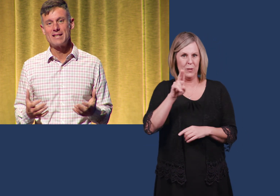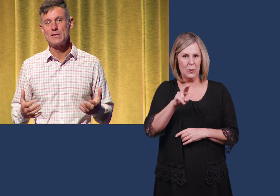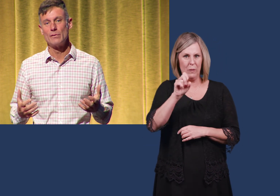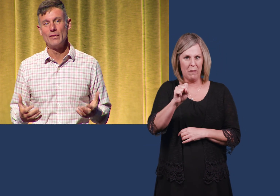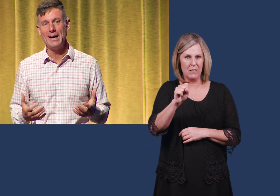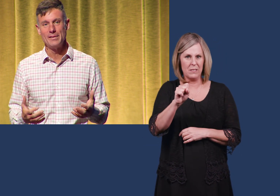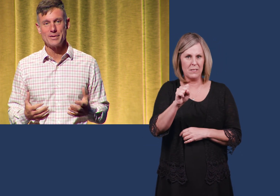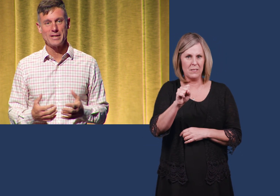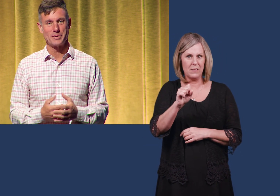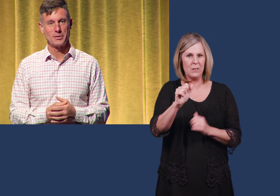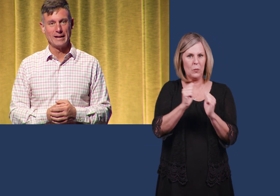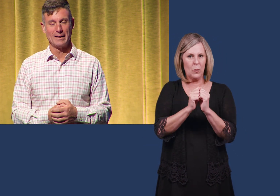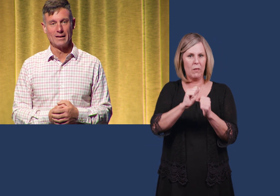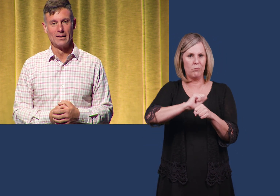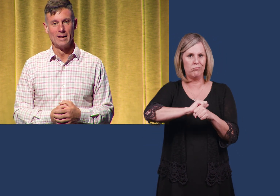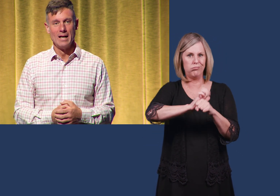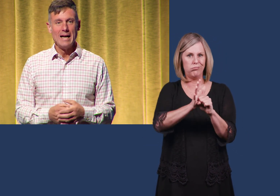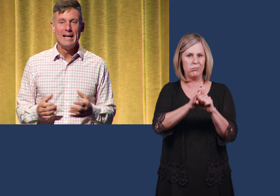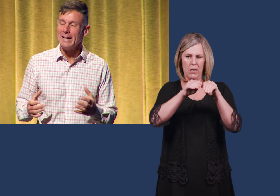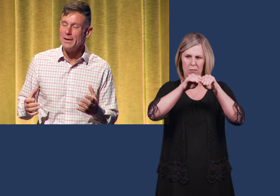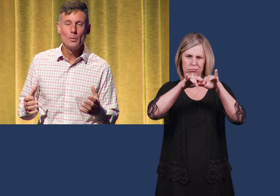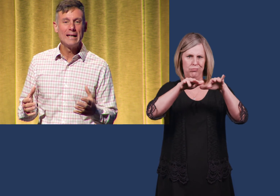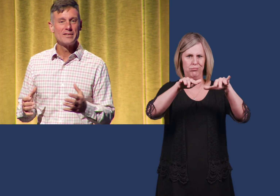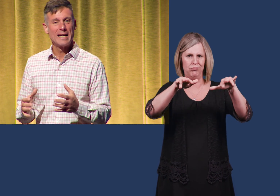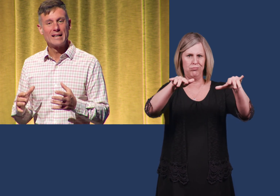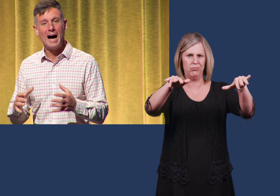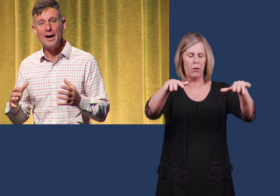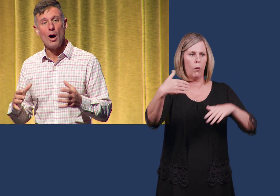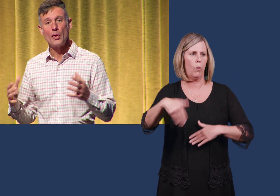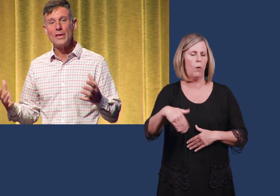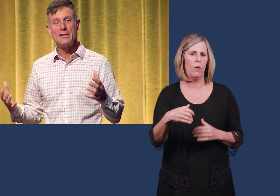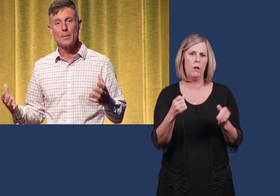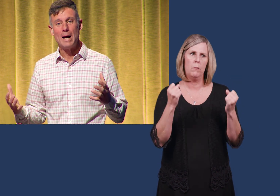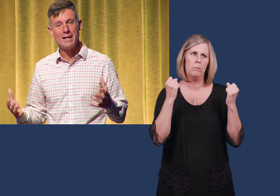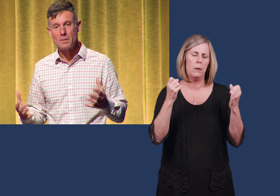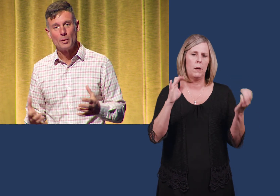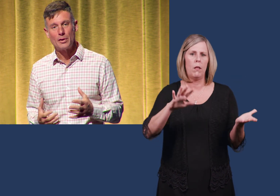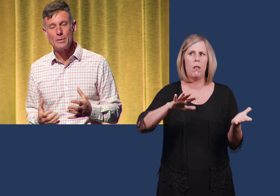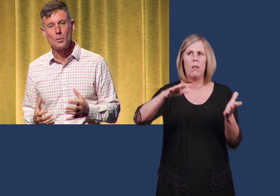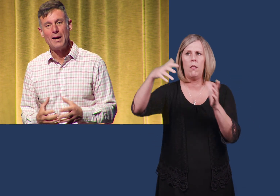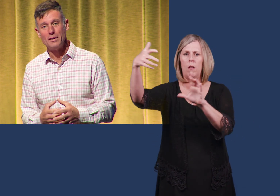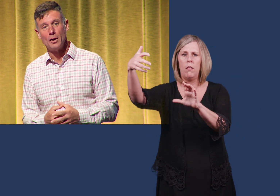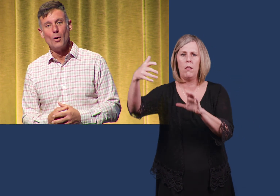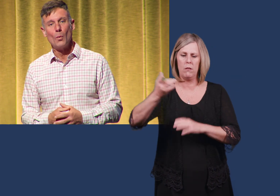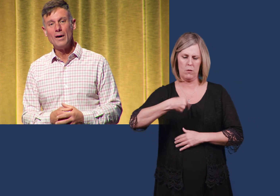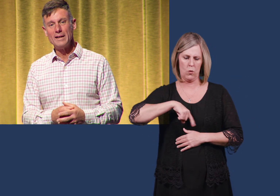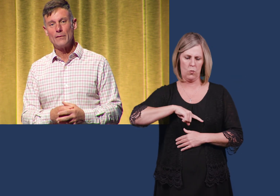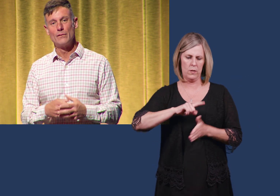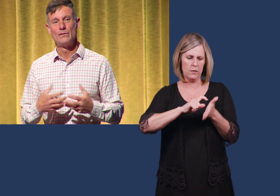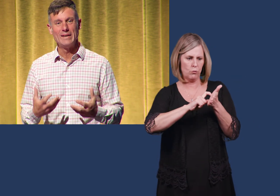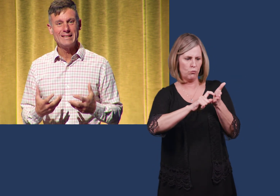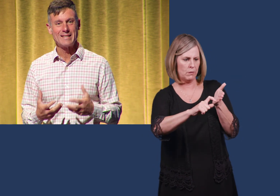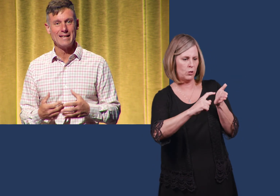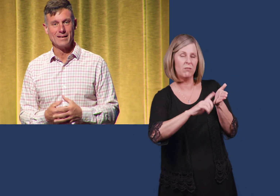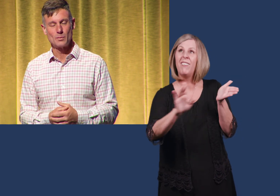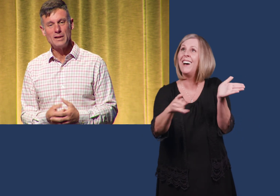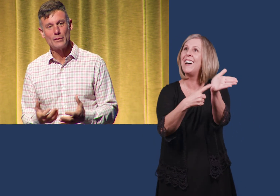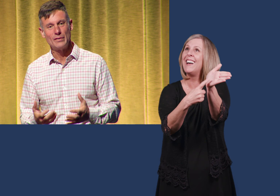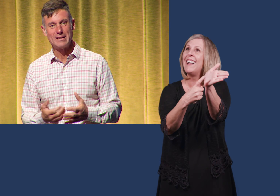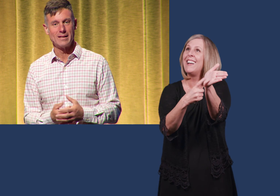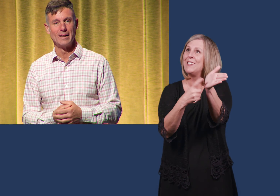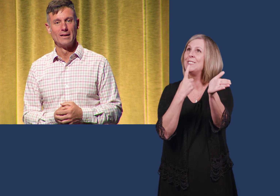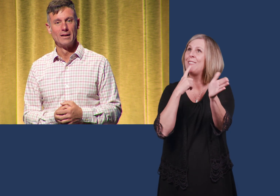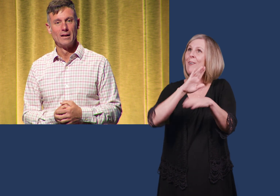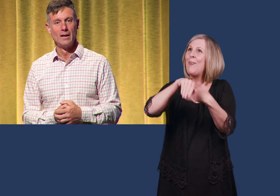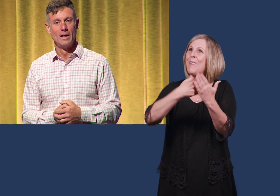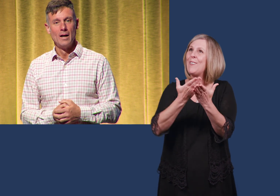chaos that this virus has created. And we can just say, God, all things are possible with you, so why don't you fix this? Why don't you